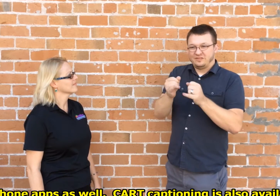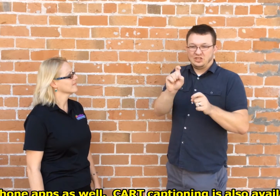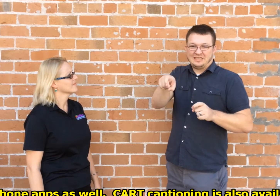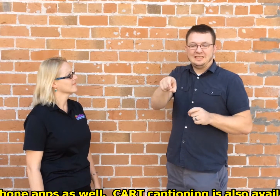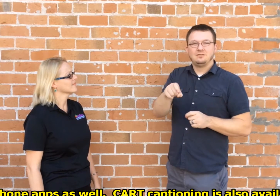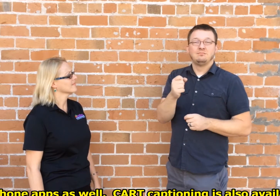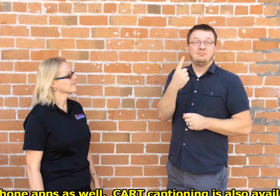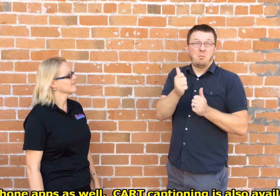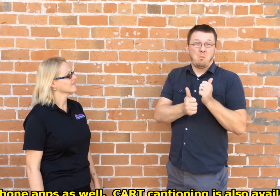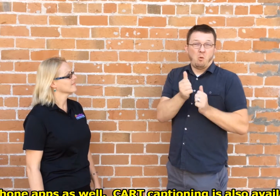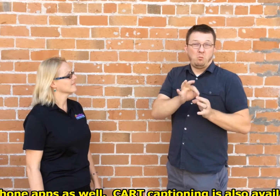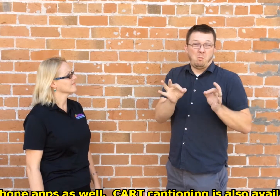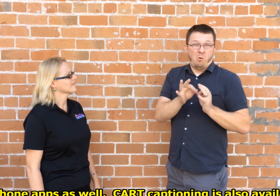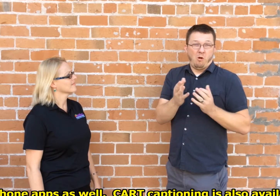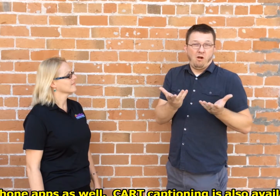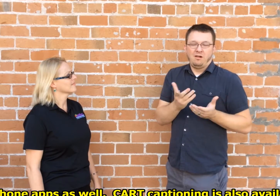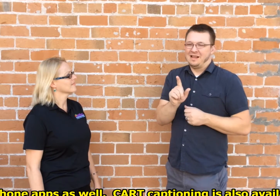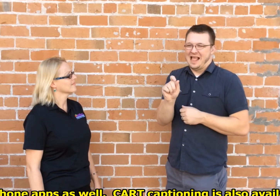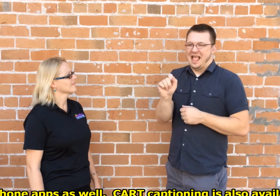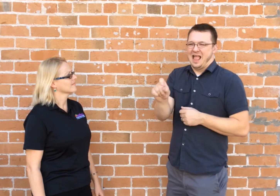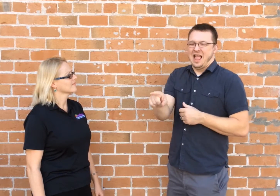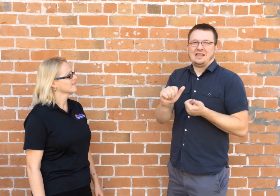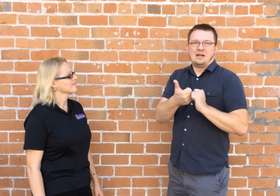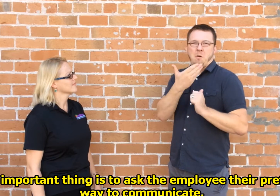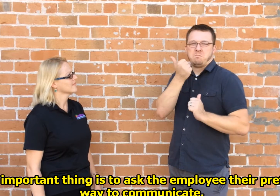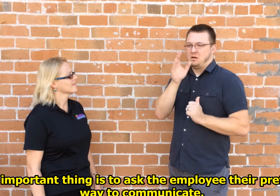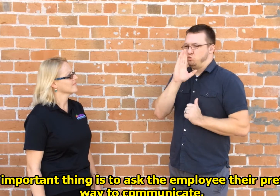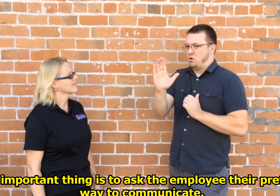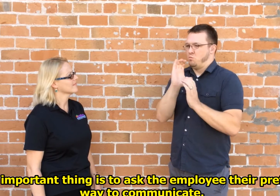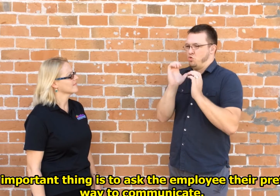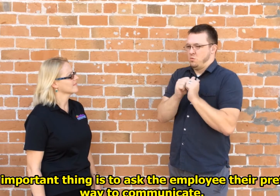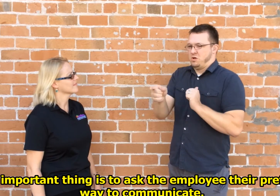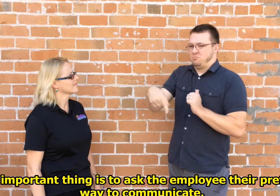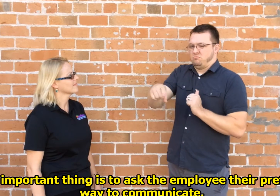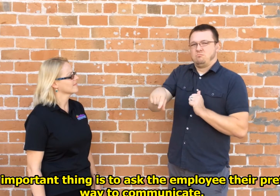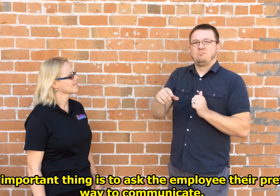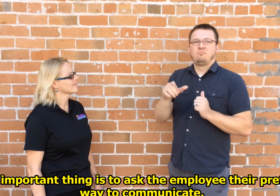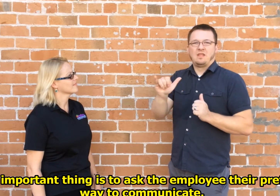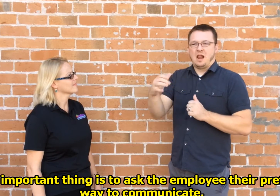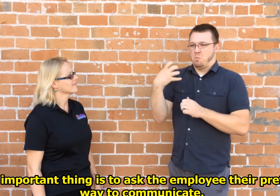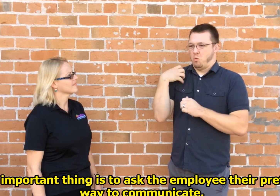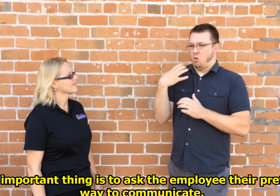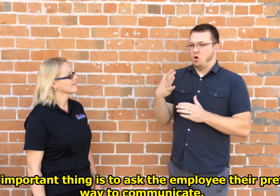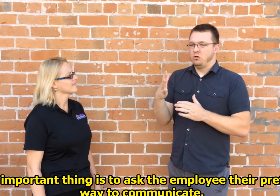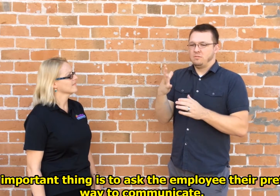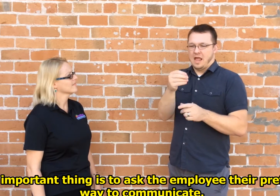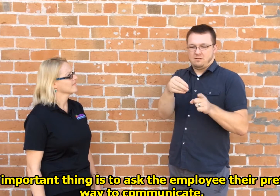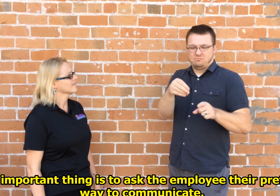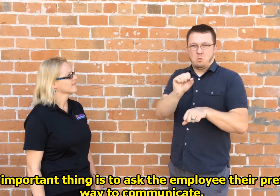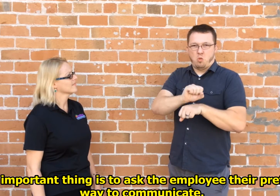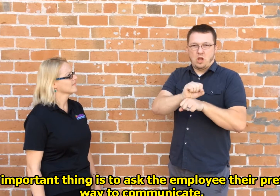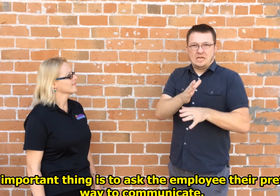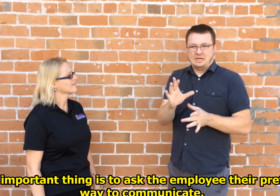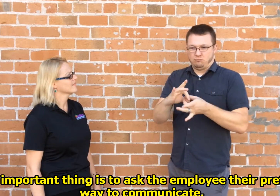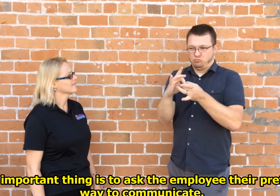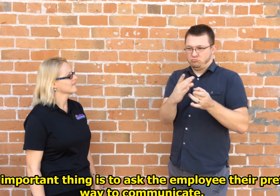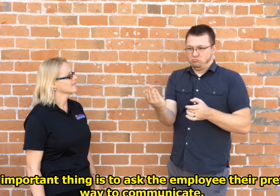CART captioning is also available. The most important thing is to ask the employee their preferred way to